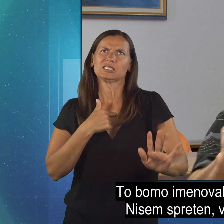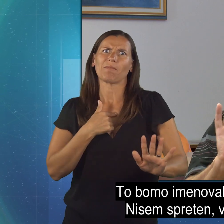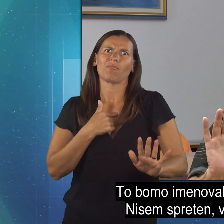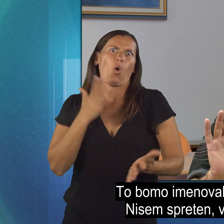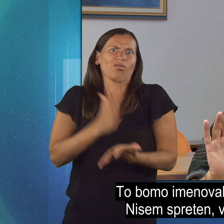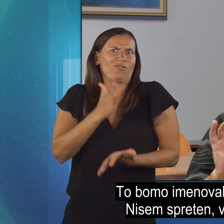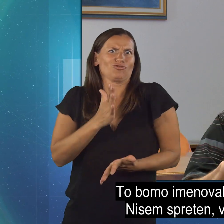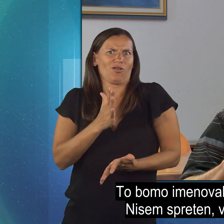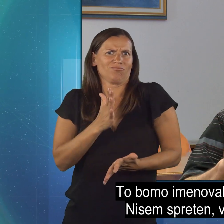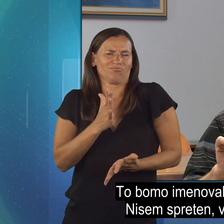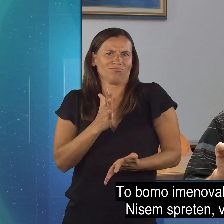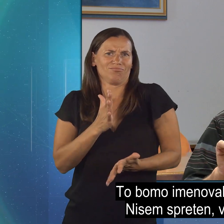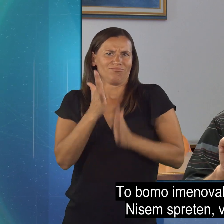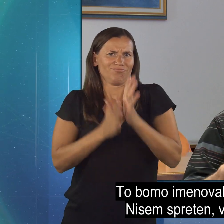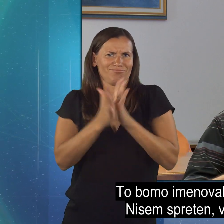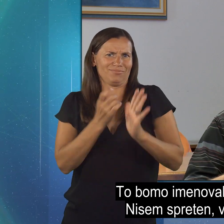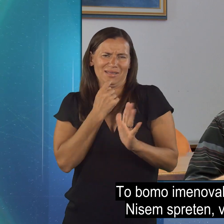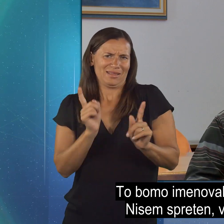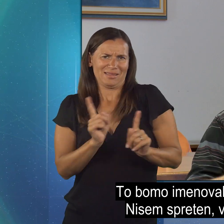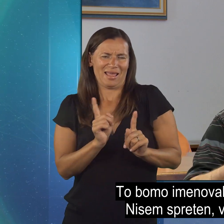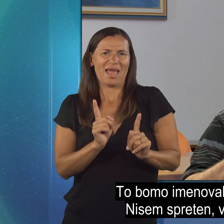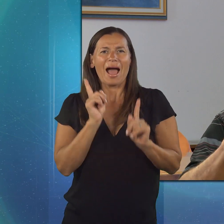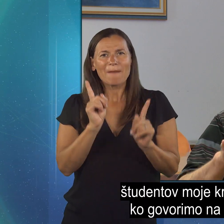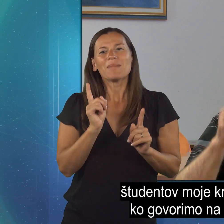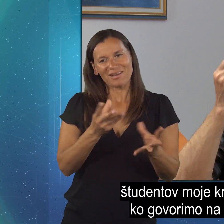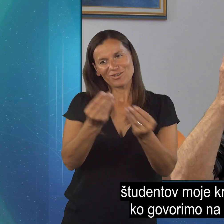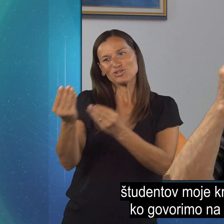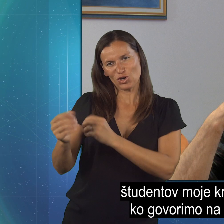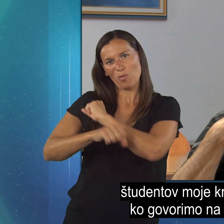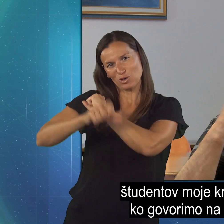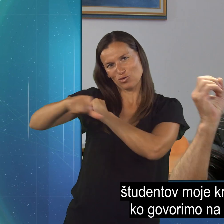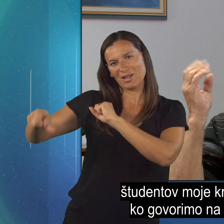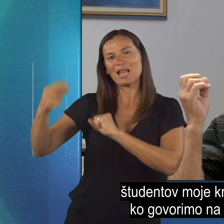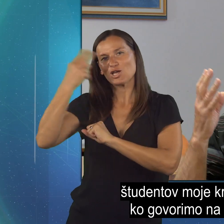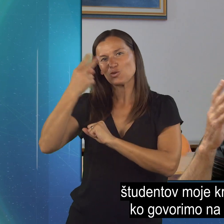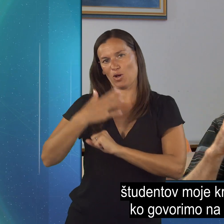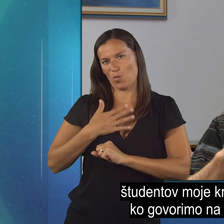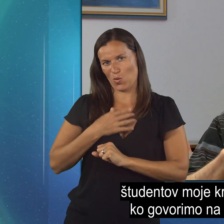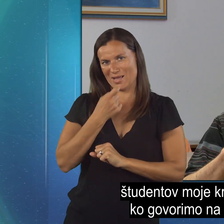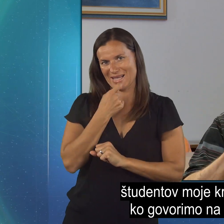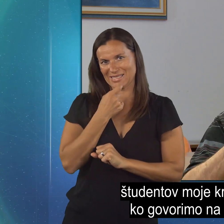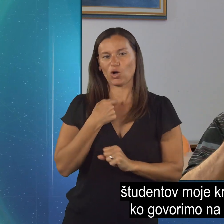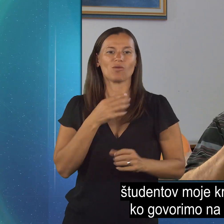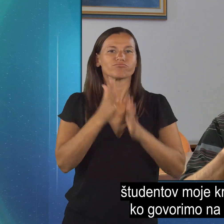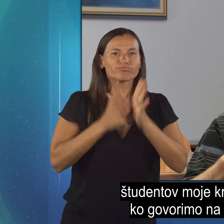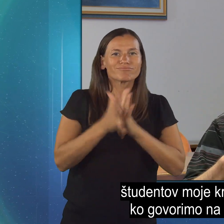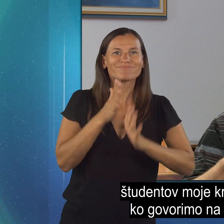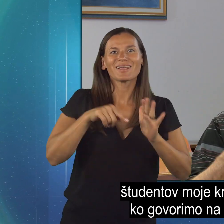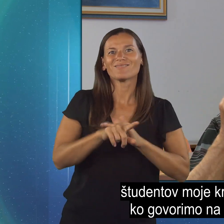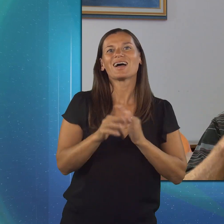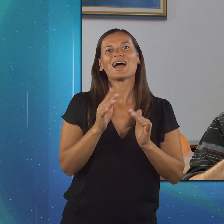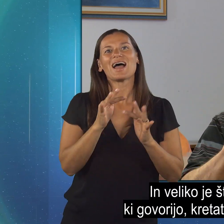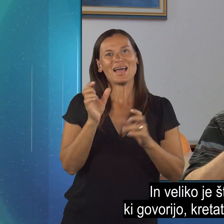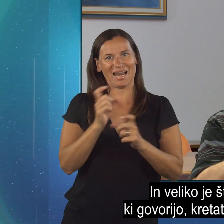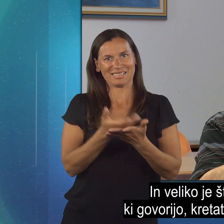not skilled, but most students can understand my sign when we talk in class.